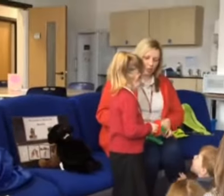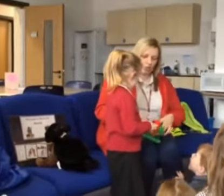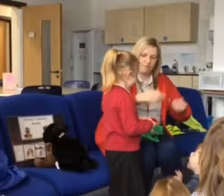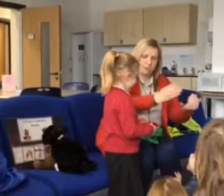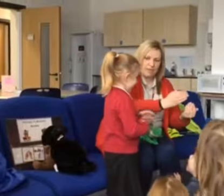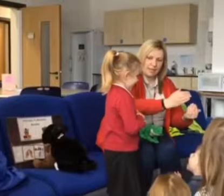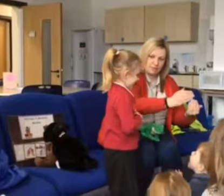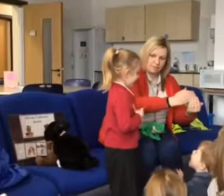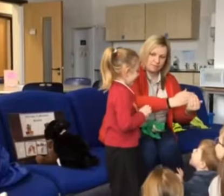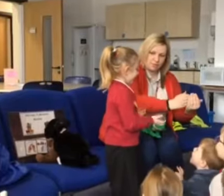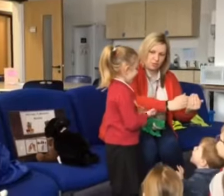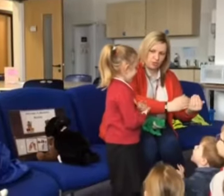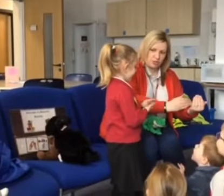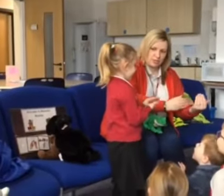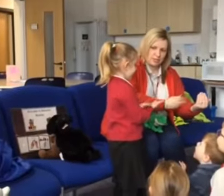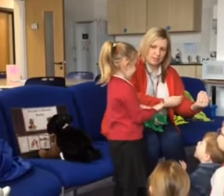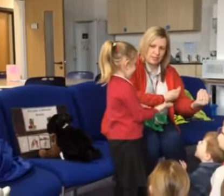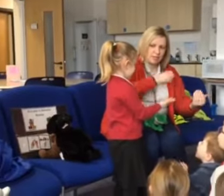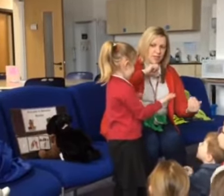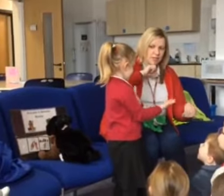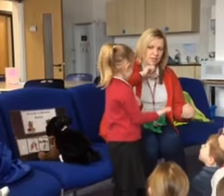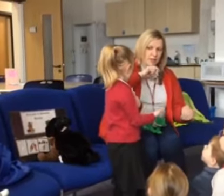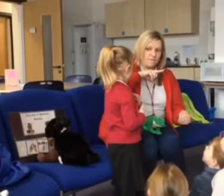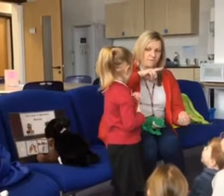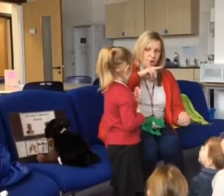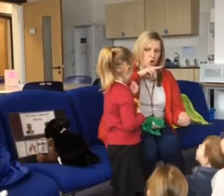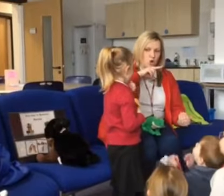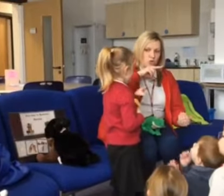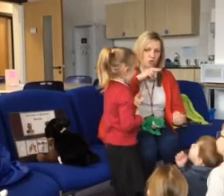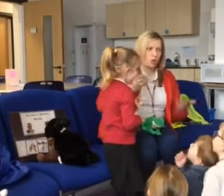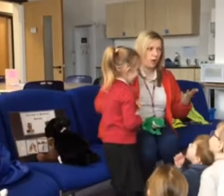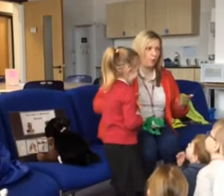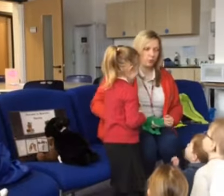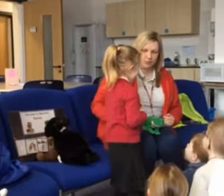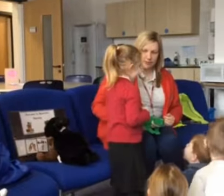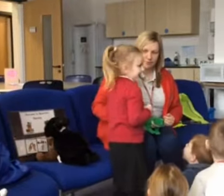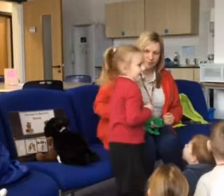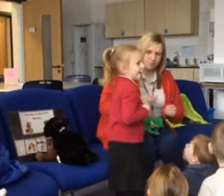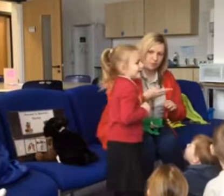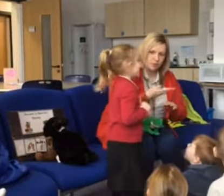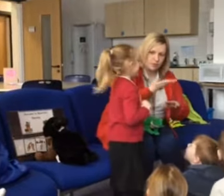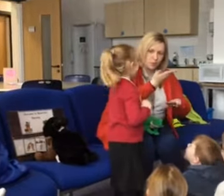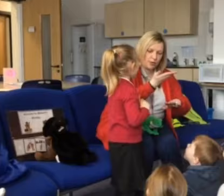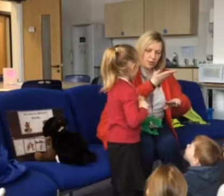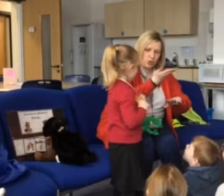So you found the green frog. Where was it? On the table. What's